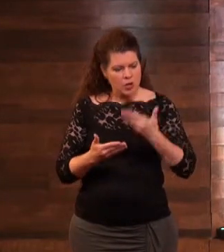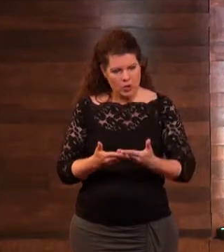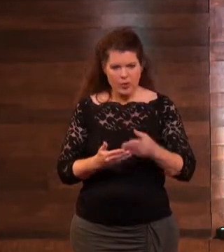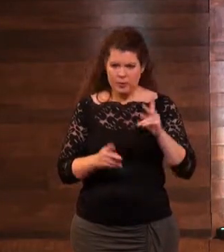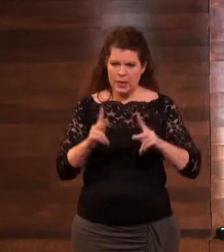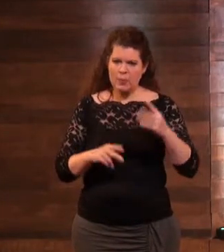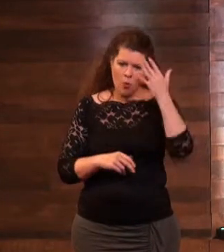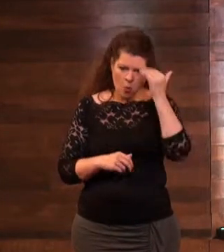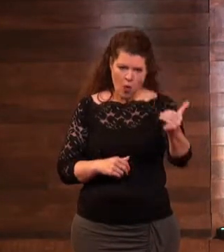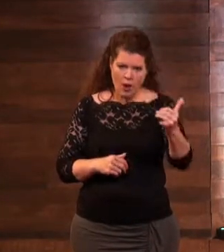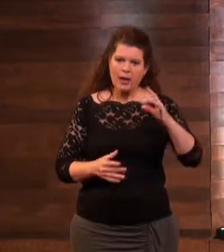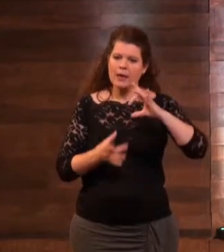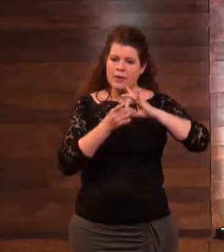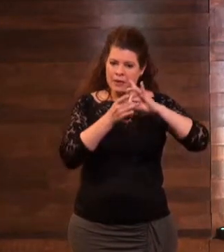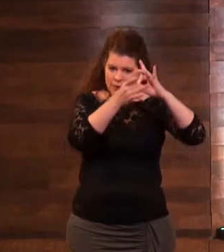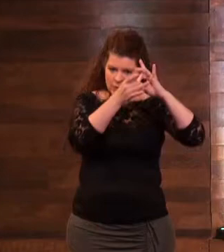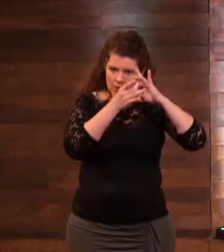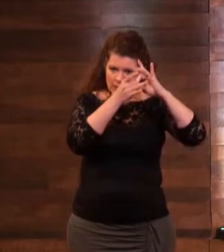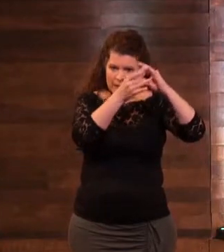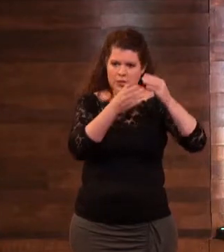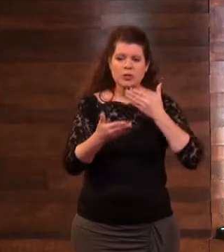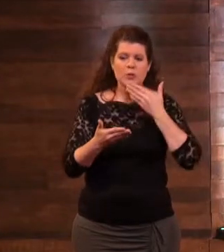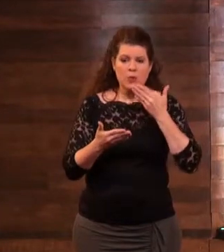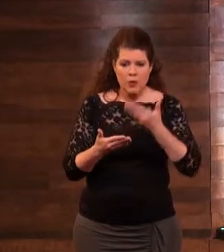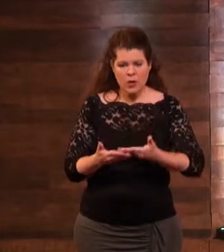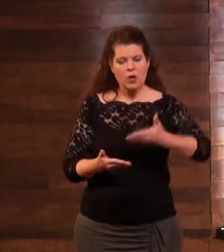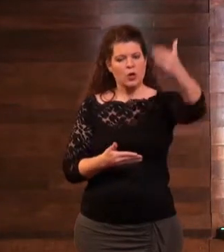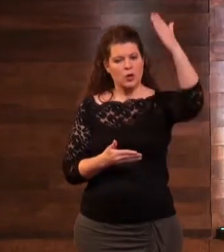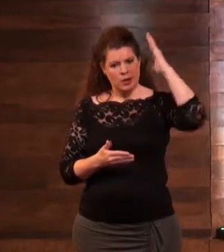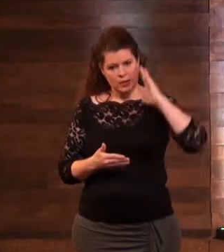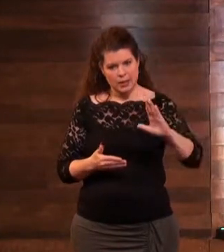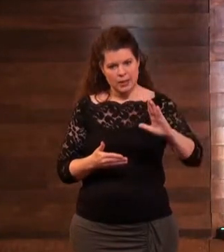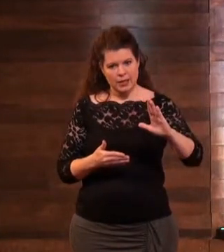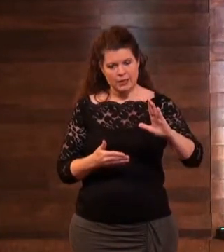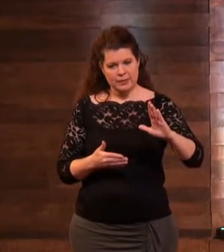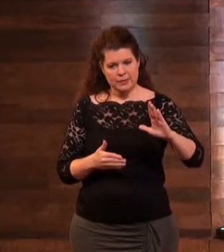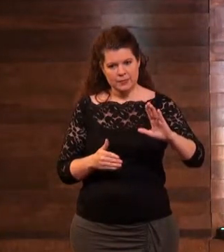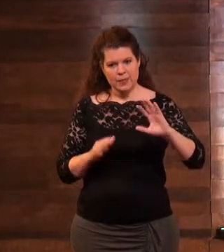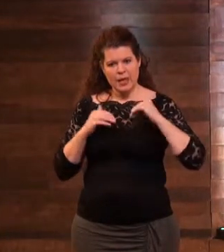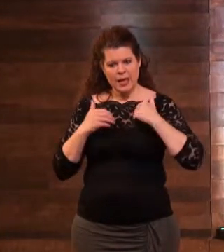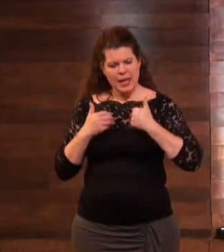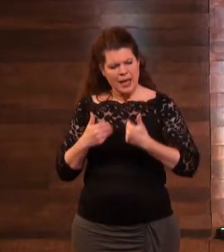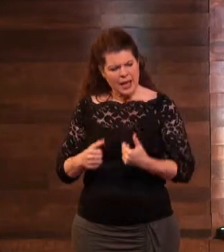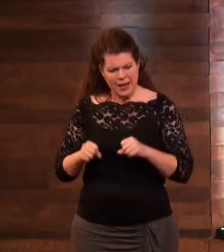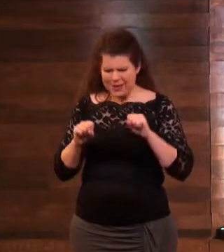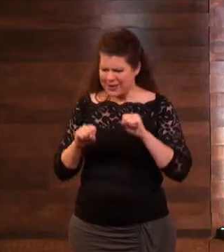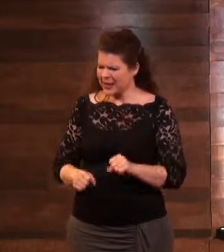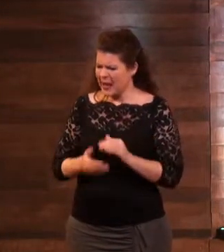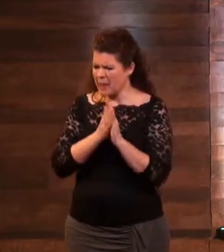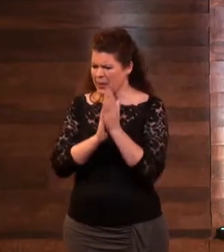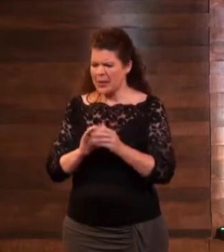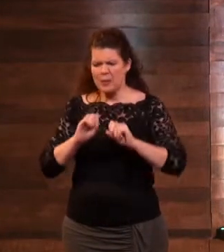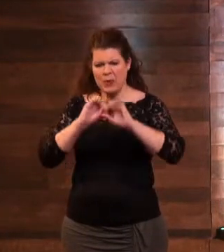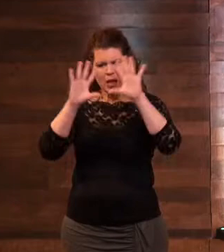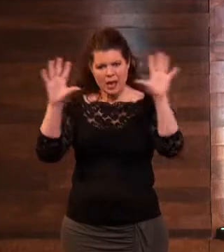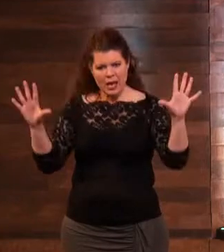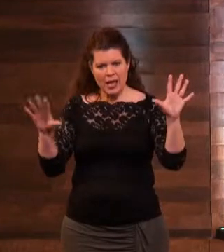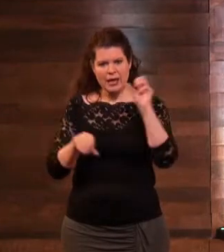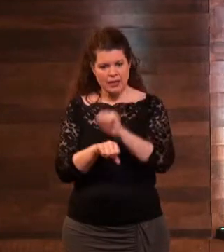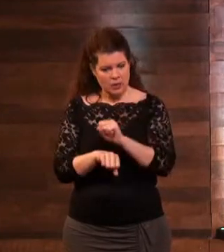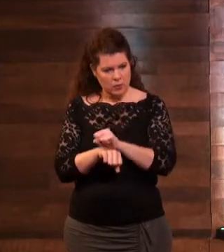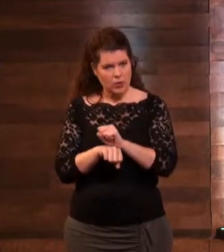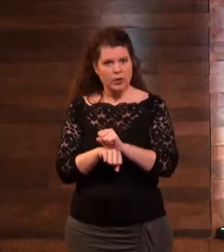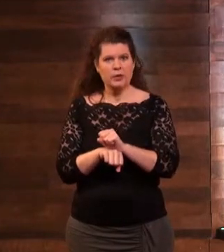says, you're a city on a hill, a lamp to be lifted up. But how do I be a light, really? Obviously, demonstrate good